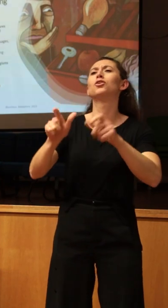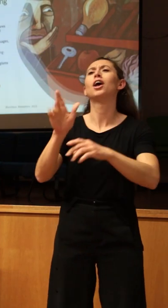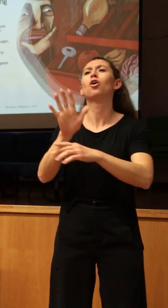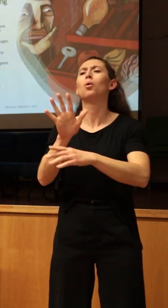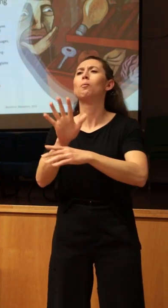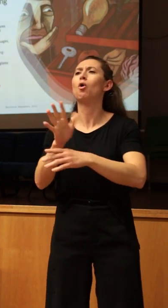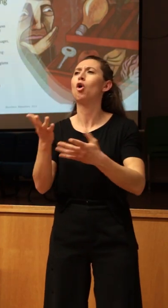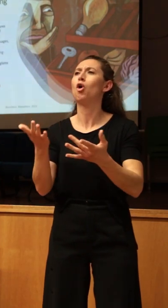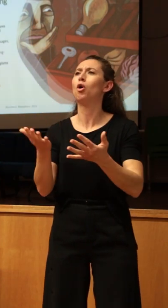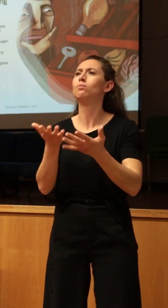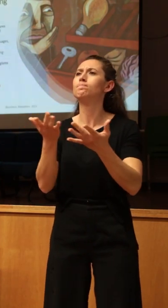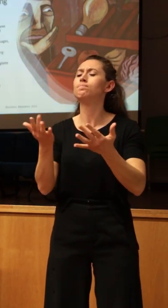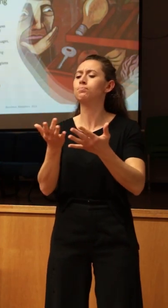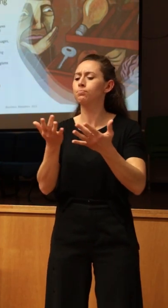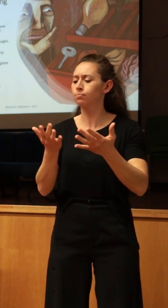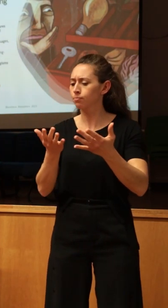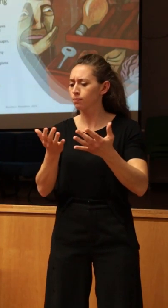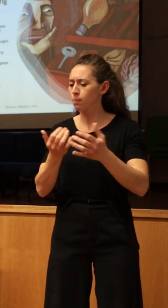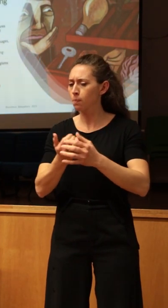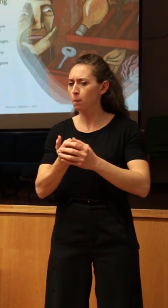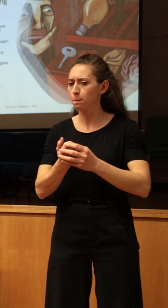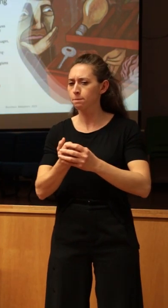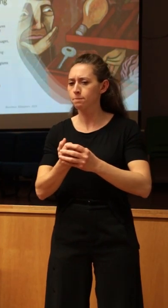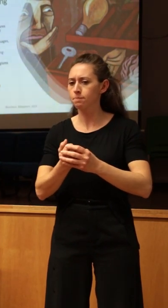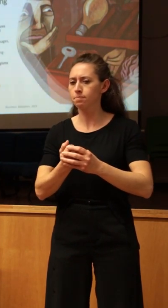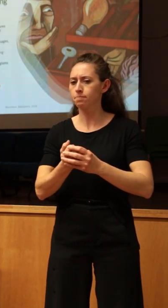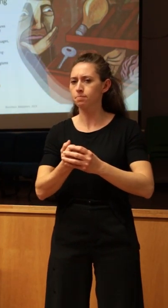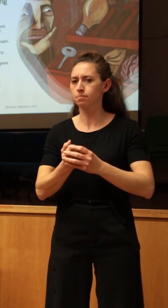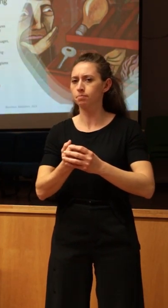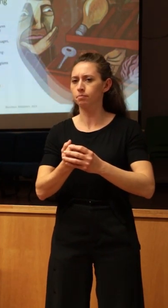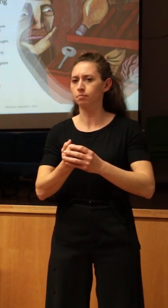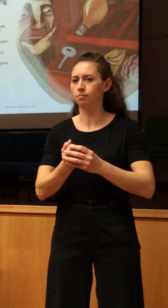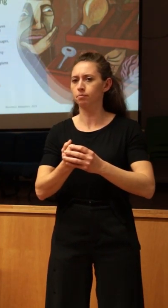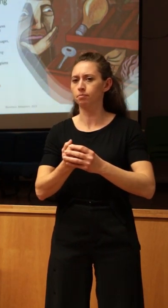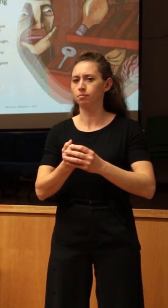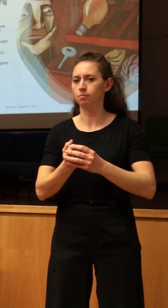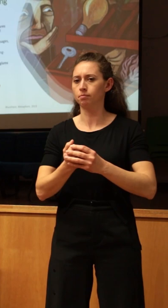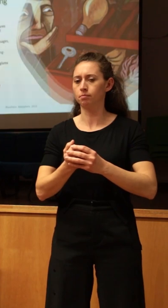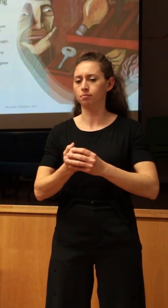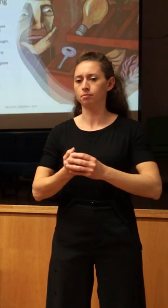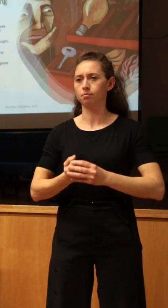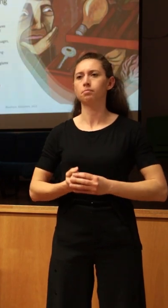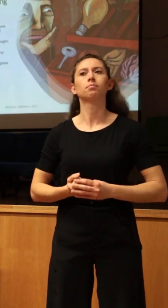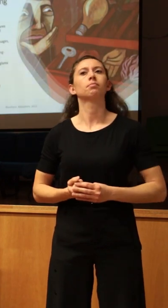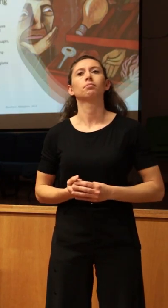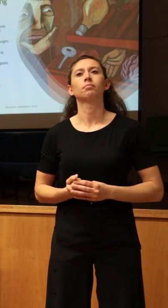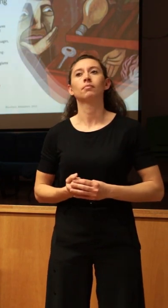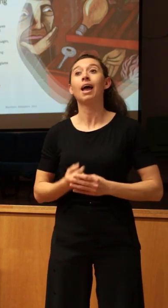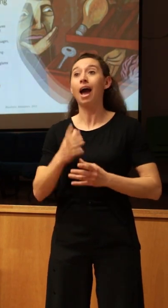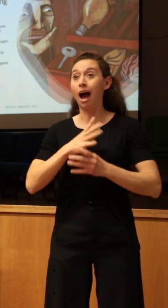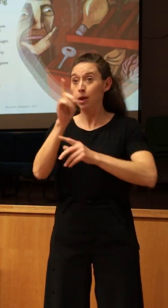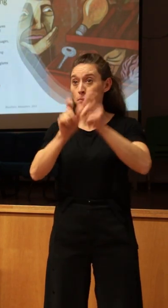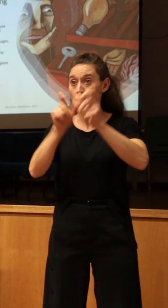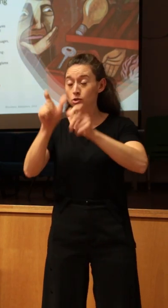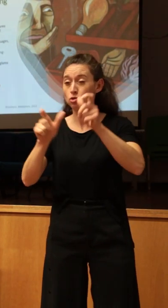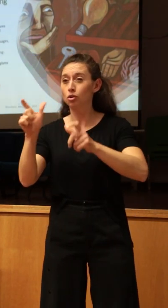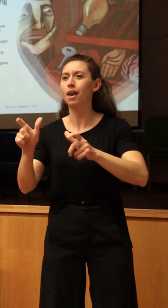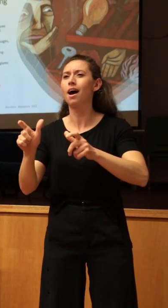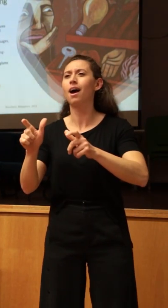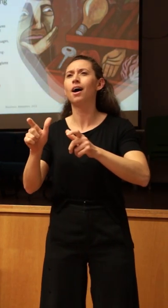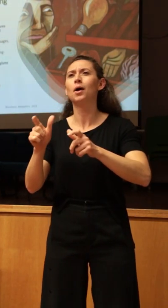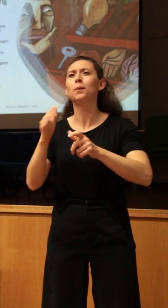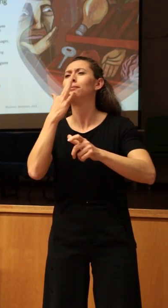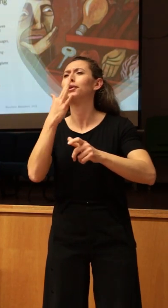muy... I usually know that these people are masterful in building the walls for themselves. Hay gente que